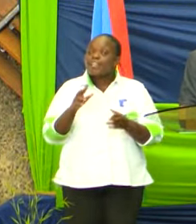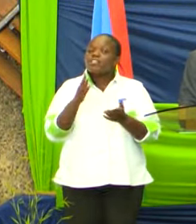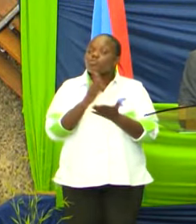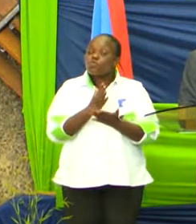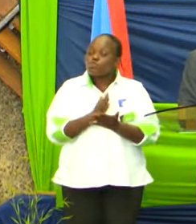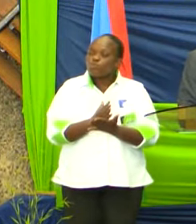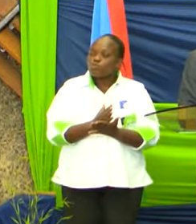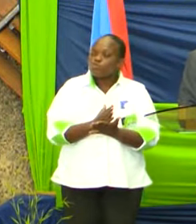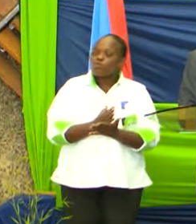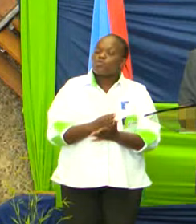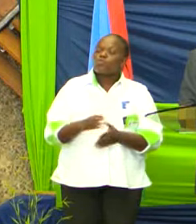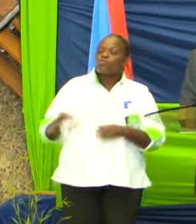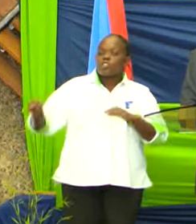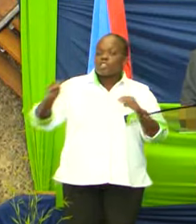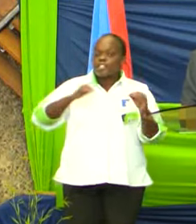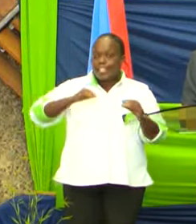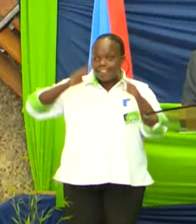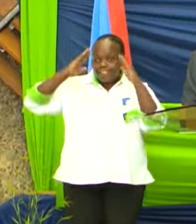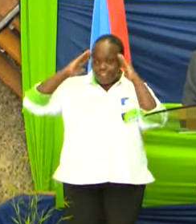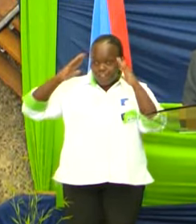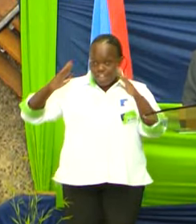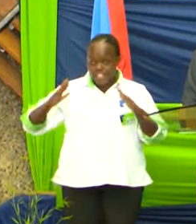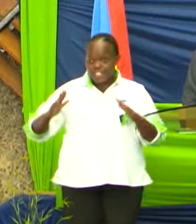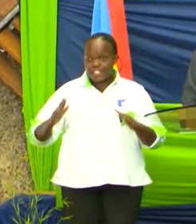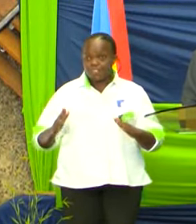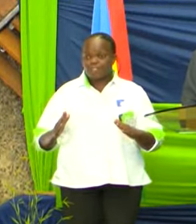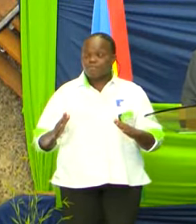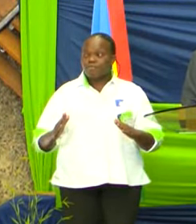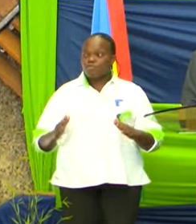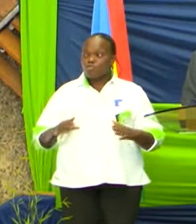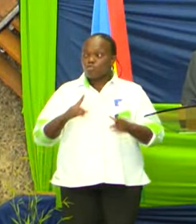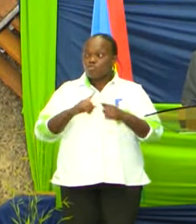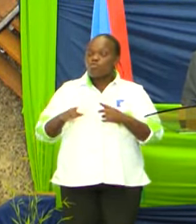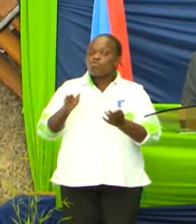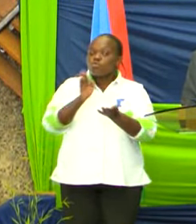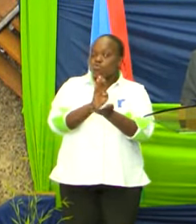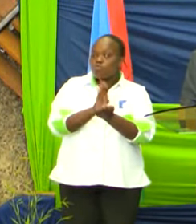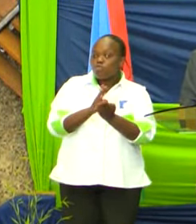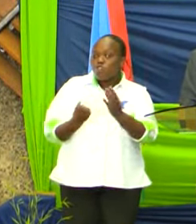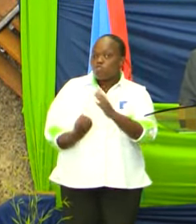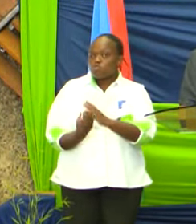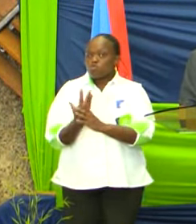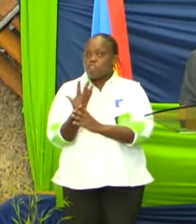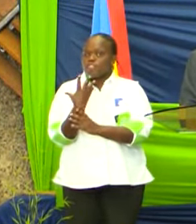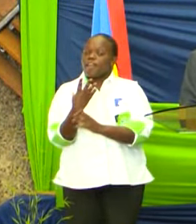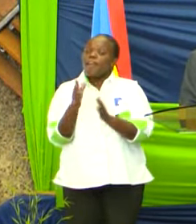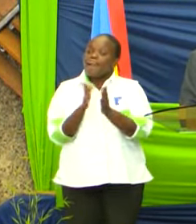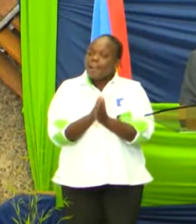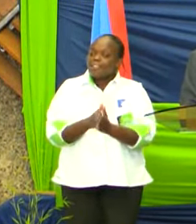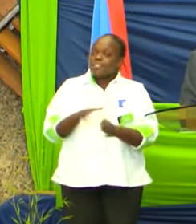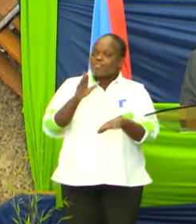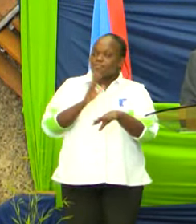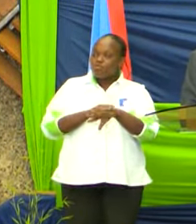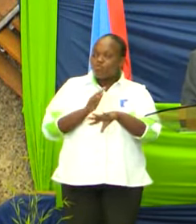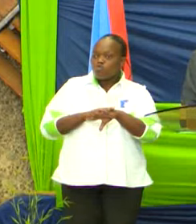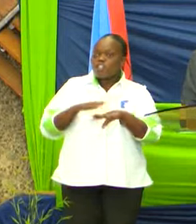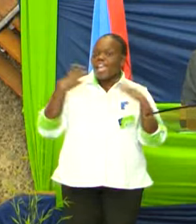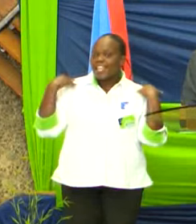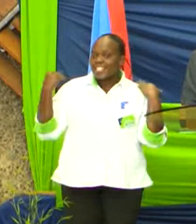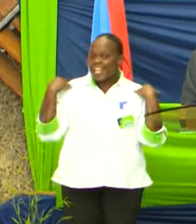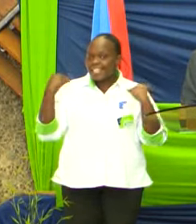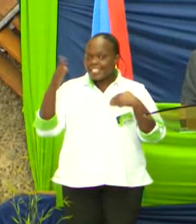indeed shifting our focus to sustainable growth and excellence in coming